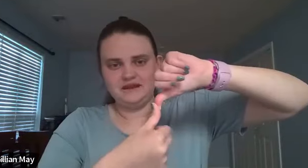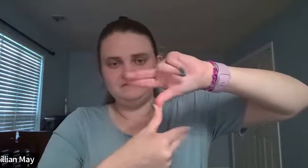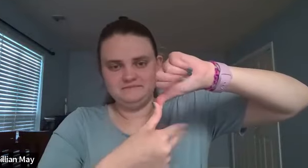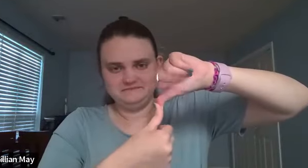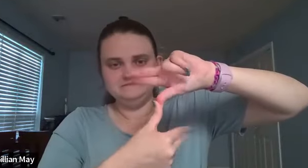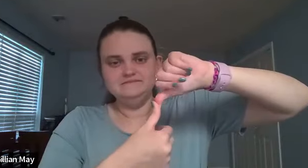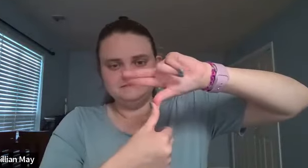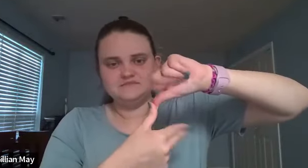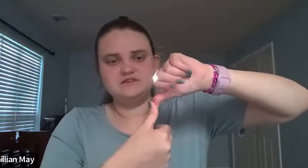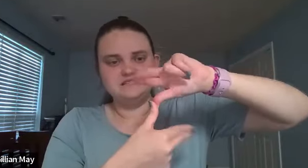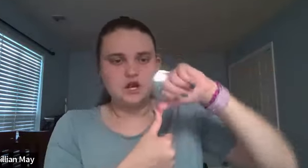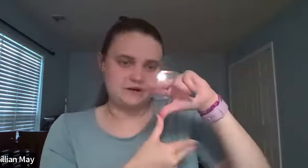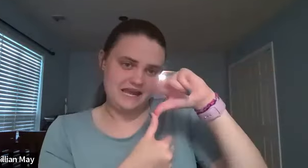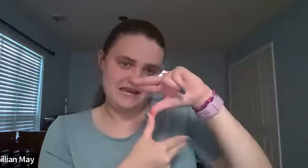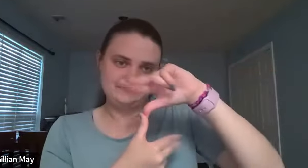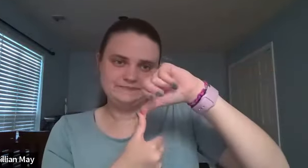Hurricane. So this is hurricane.